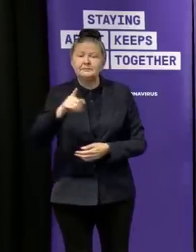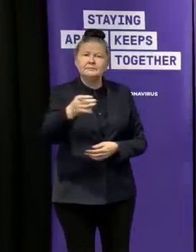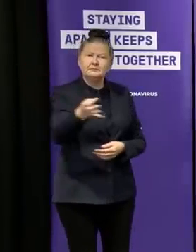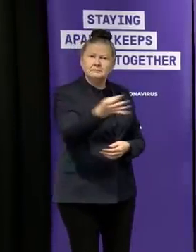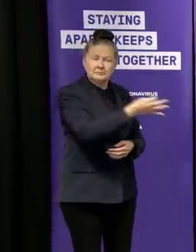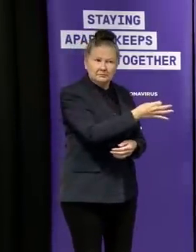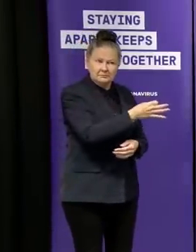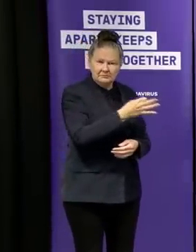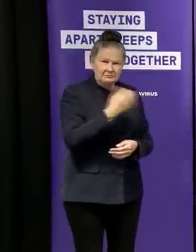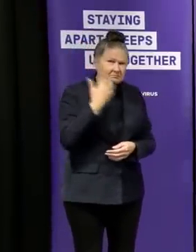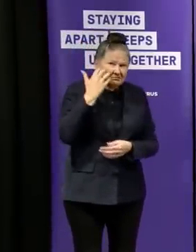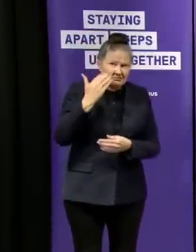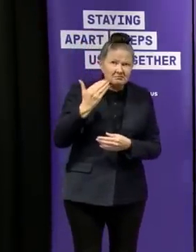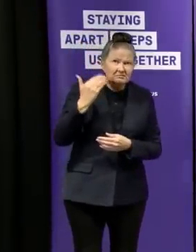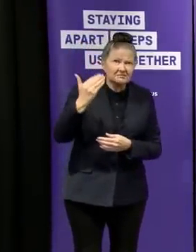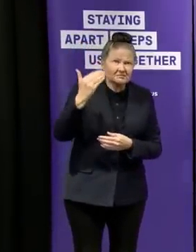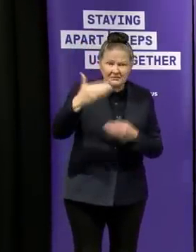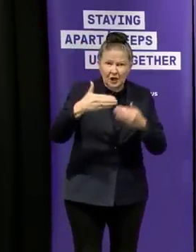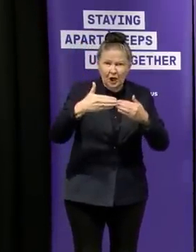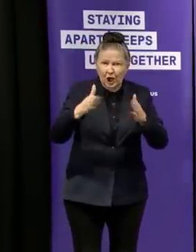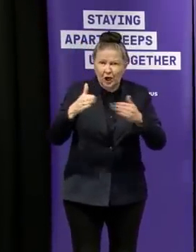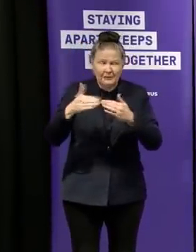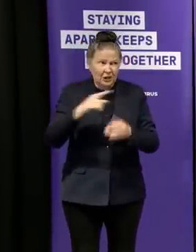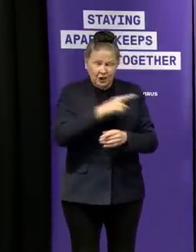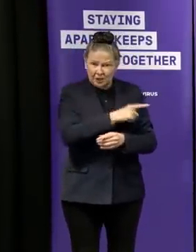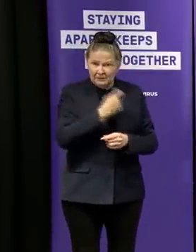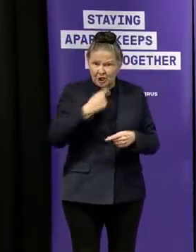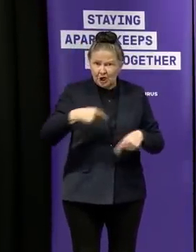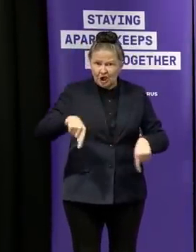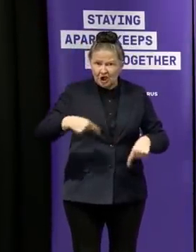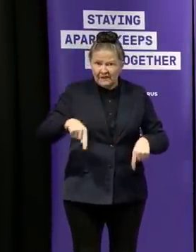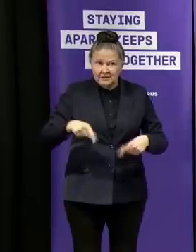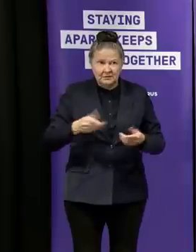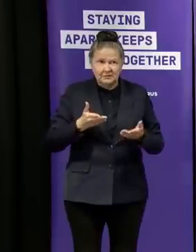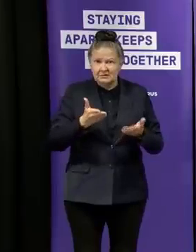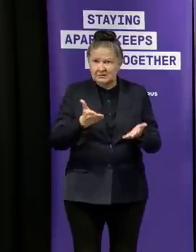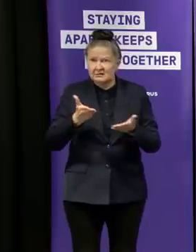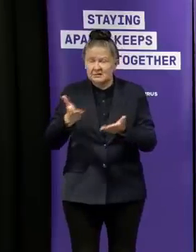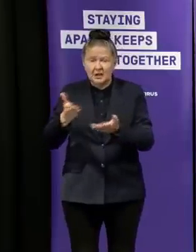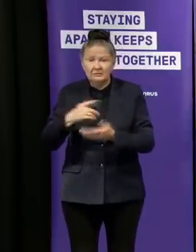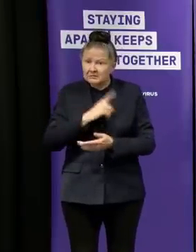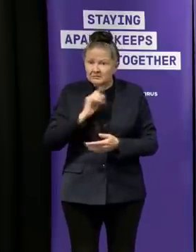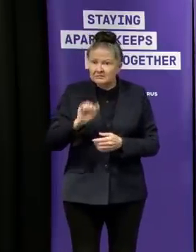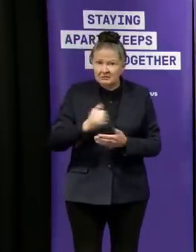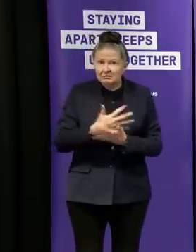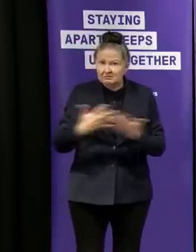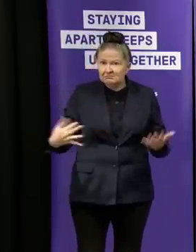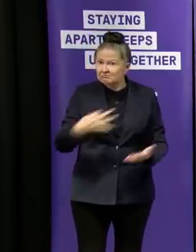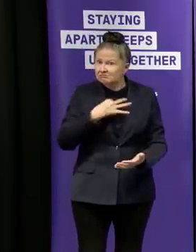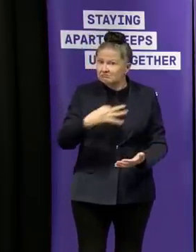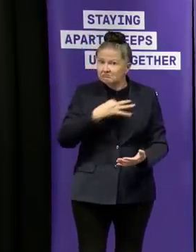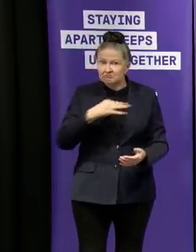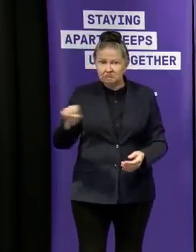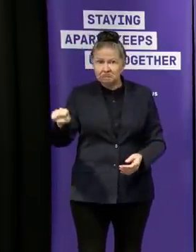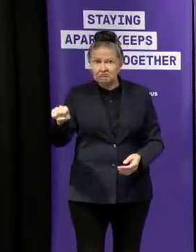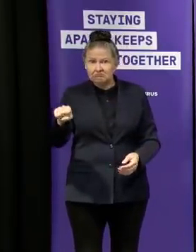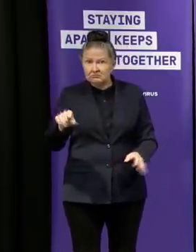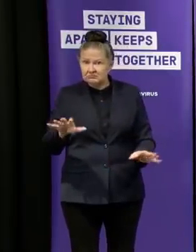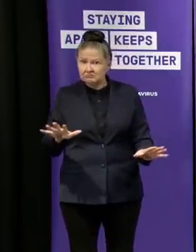up, are you nervous when you make these decisions about today? Oh, they're high stakes decisions, absolutely.